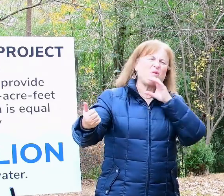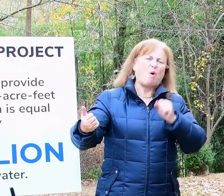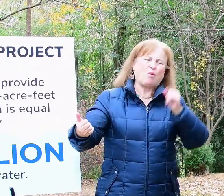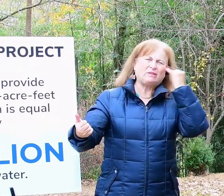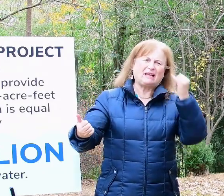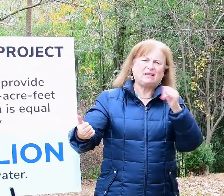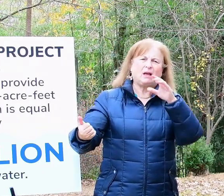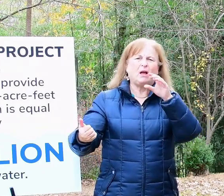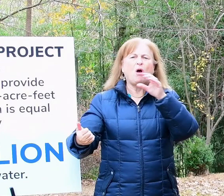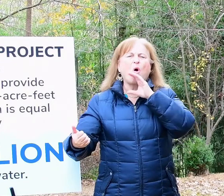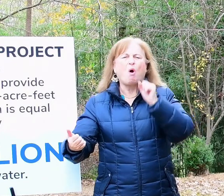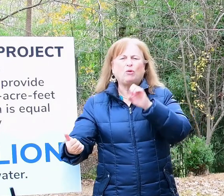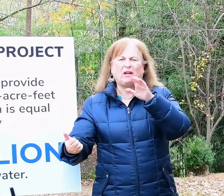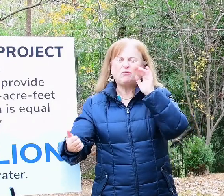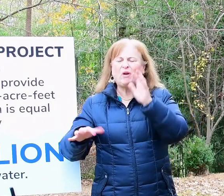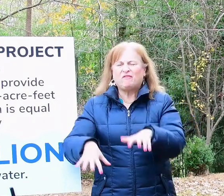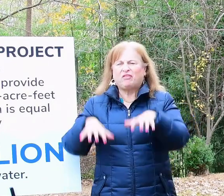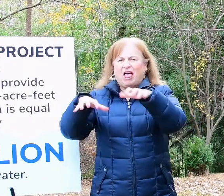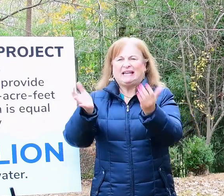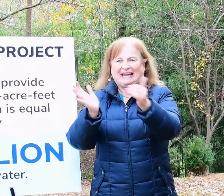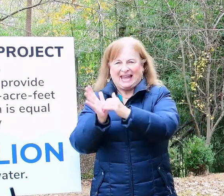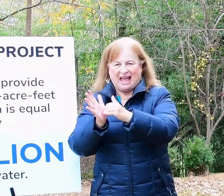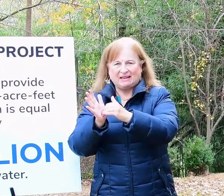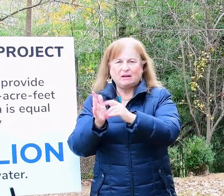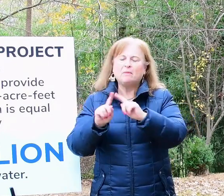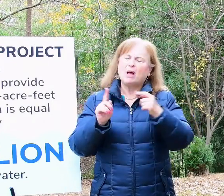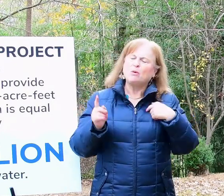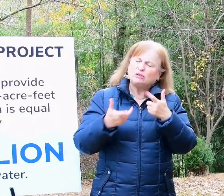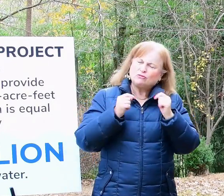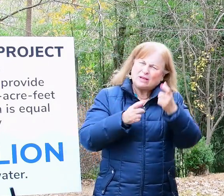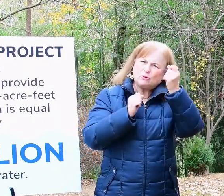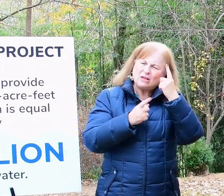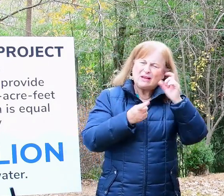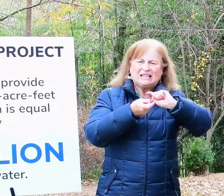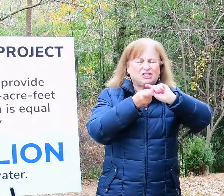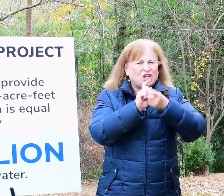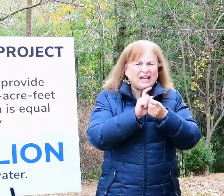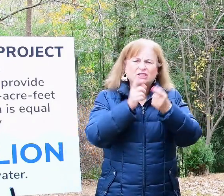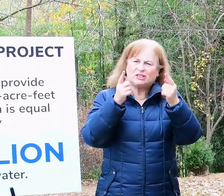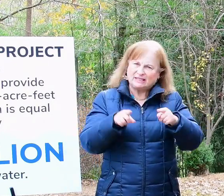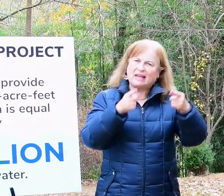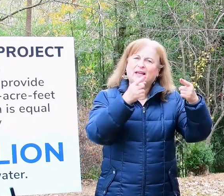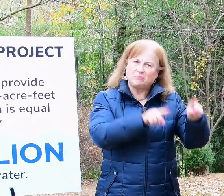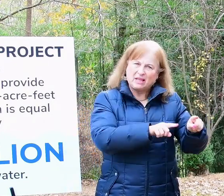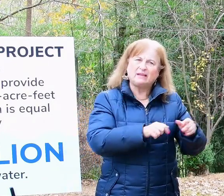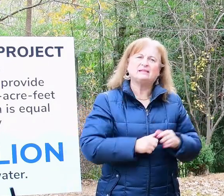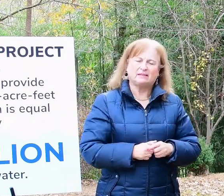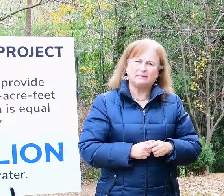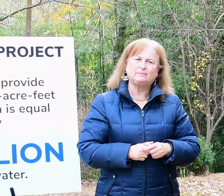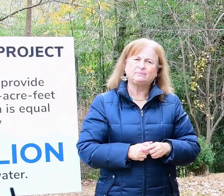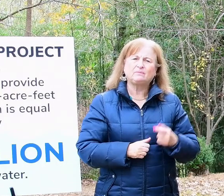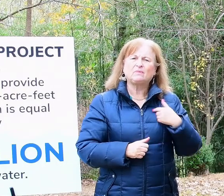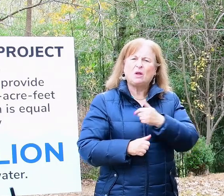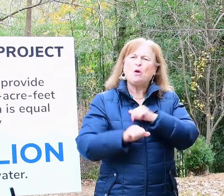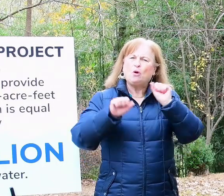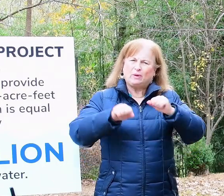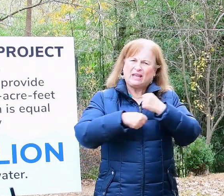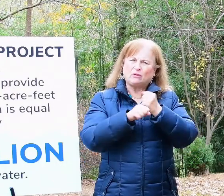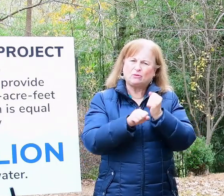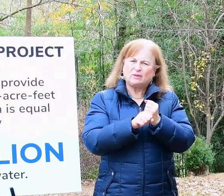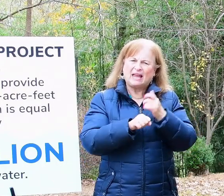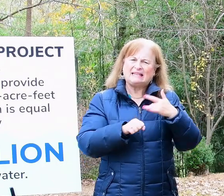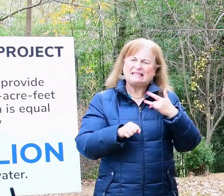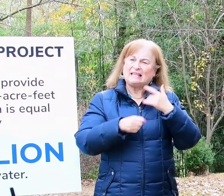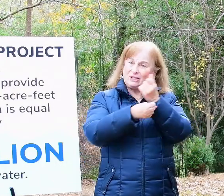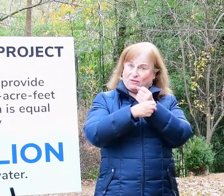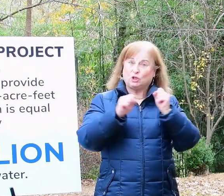idea that OEC will flood again, but rather understand change is taking place. We can create a sense